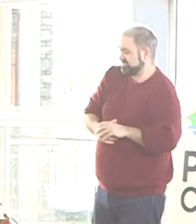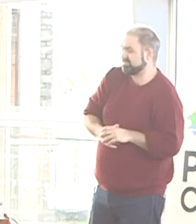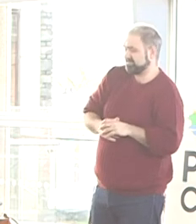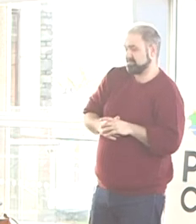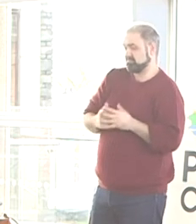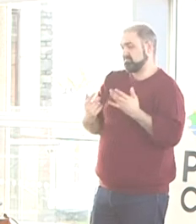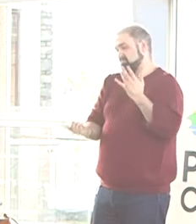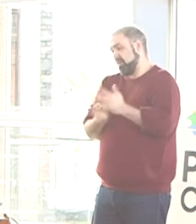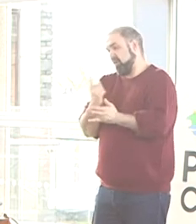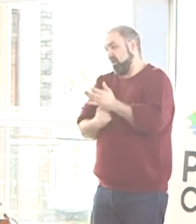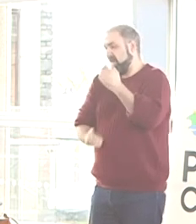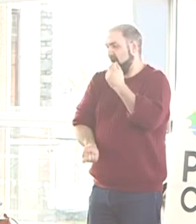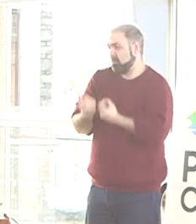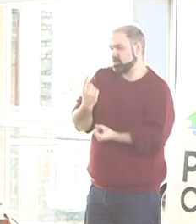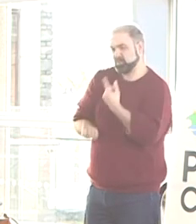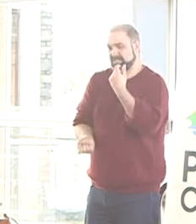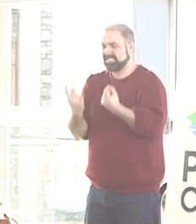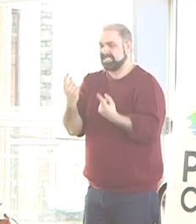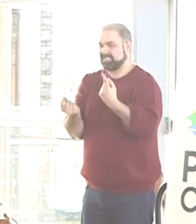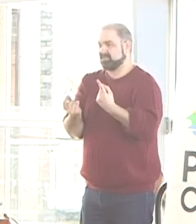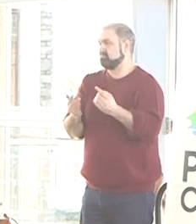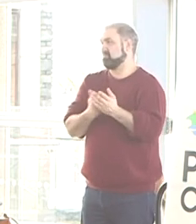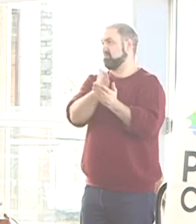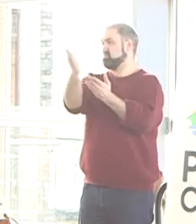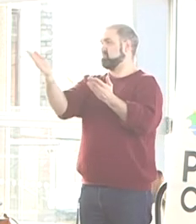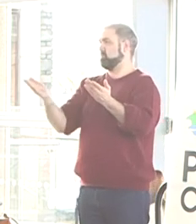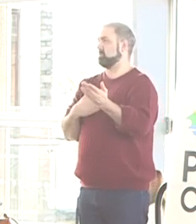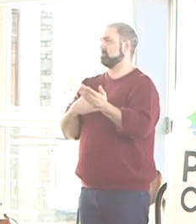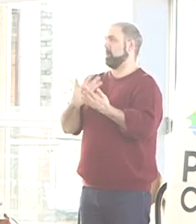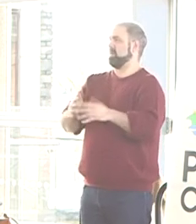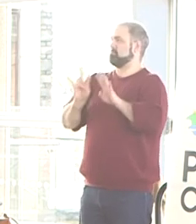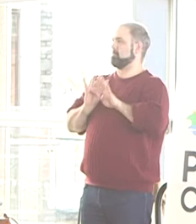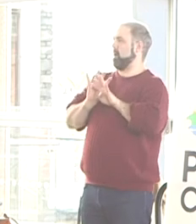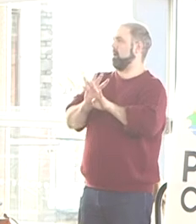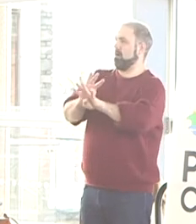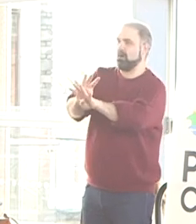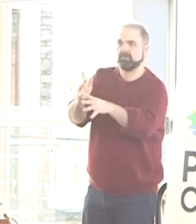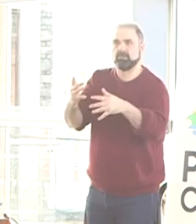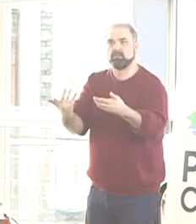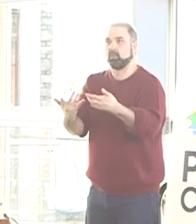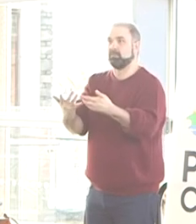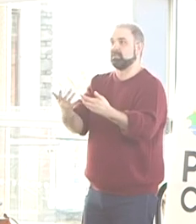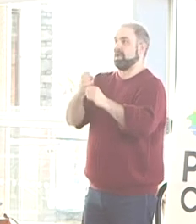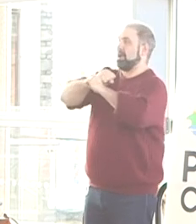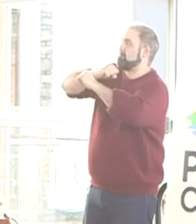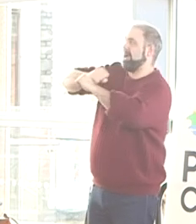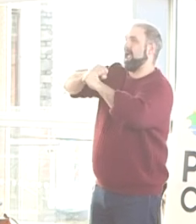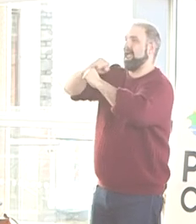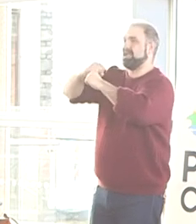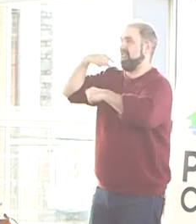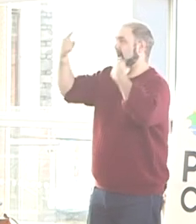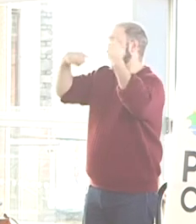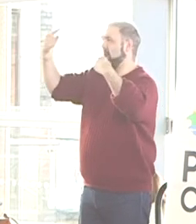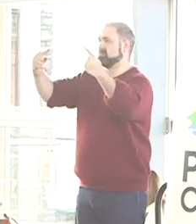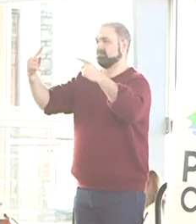There were other opportunities, there were other things that were going on. We did marches, we made a fuss. But none of them